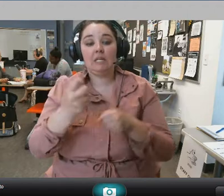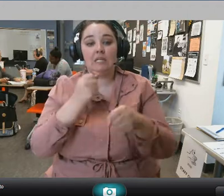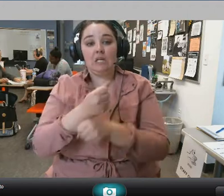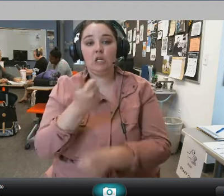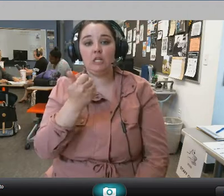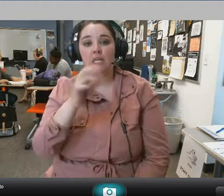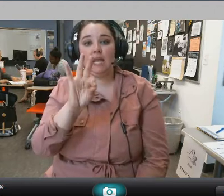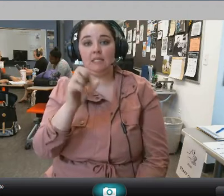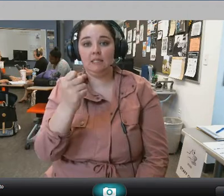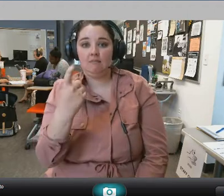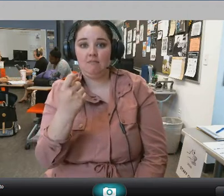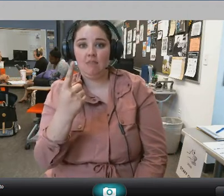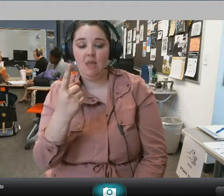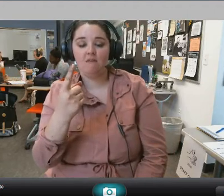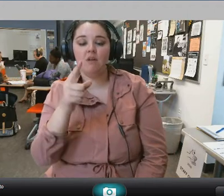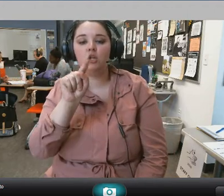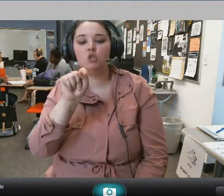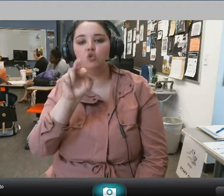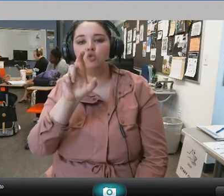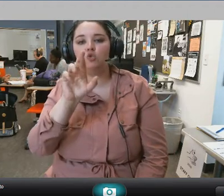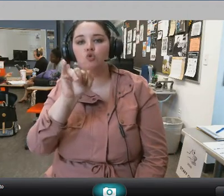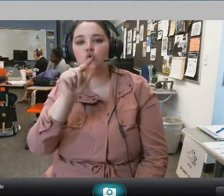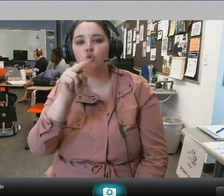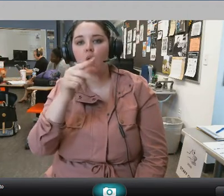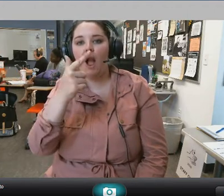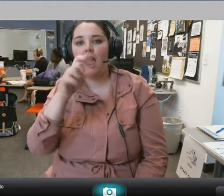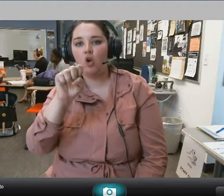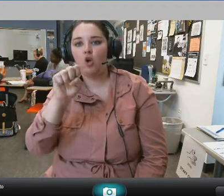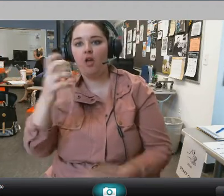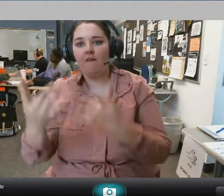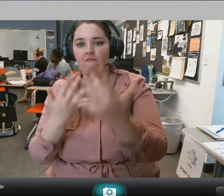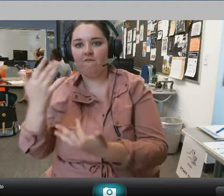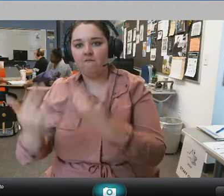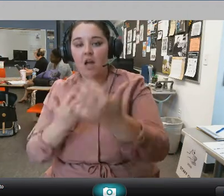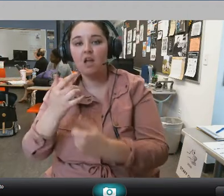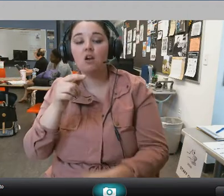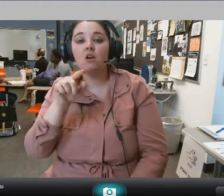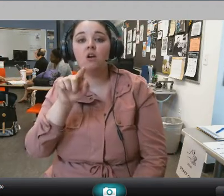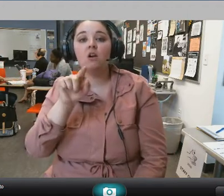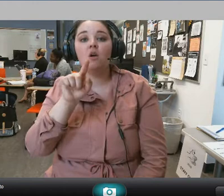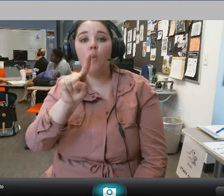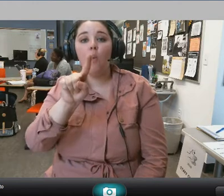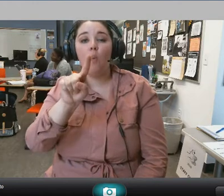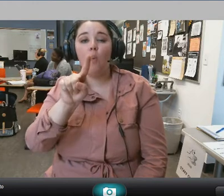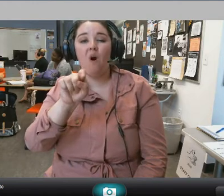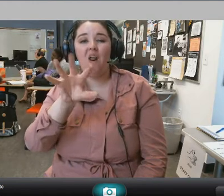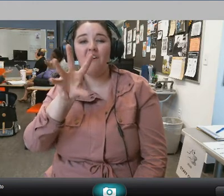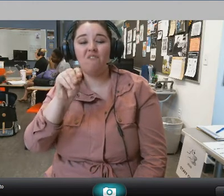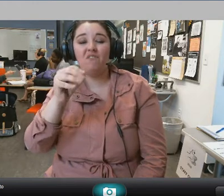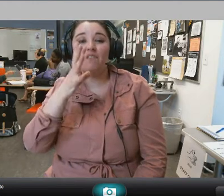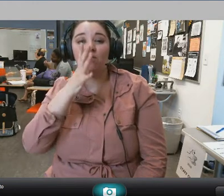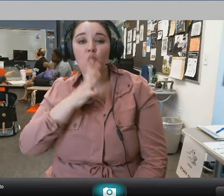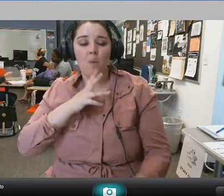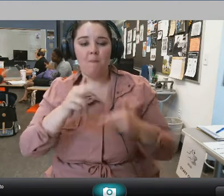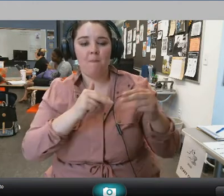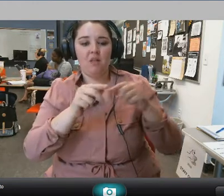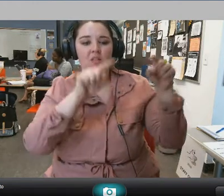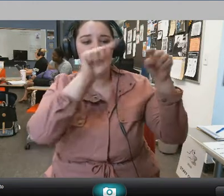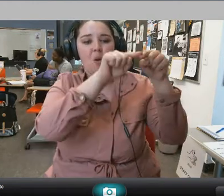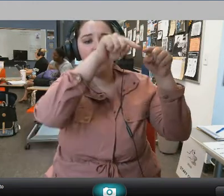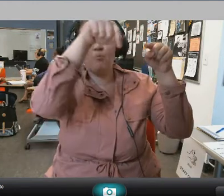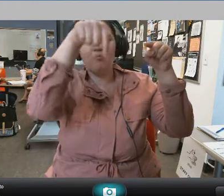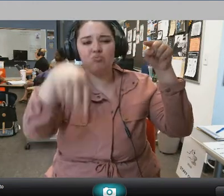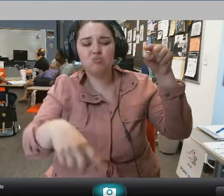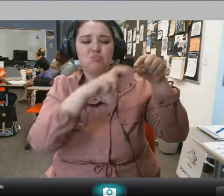1911 ended up with 150 women jumping to their deaths because